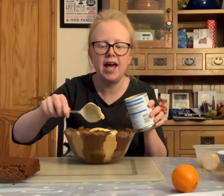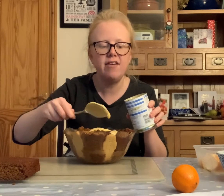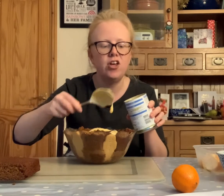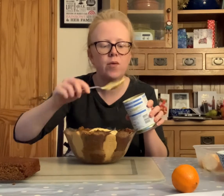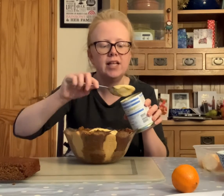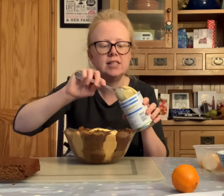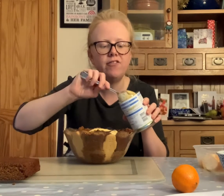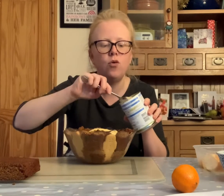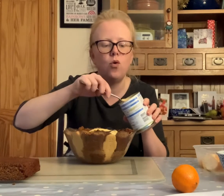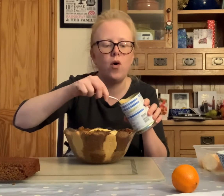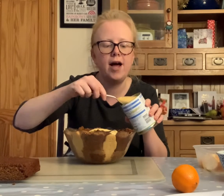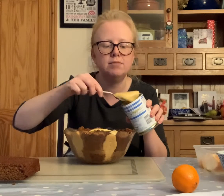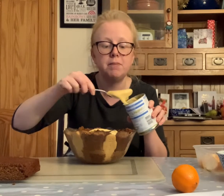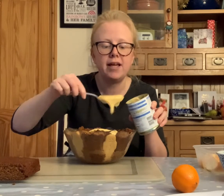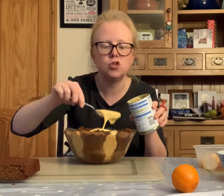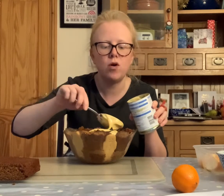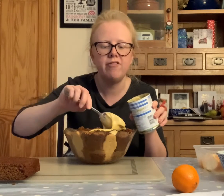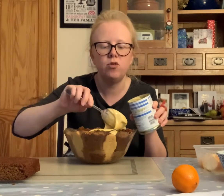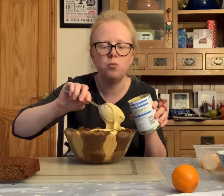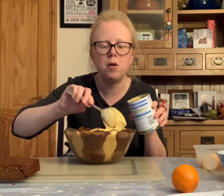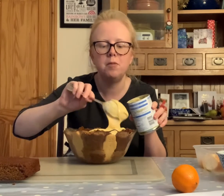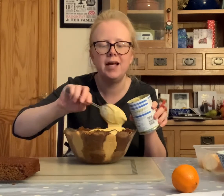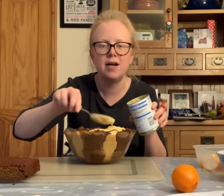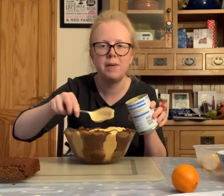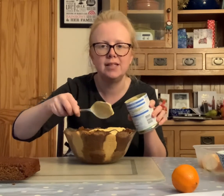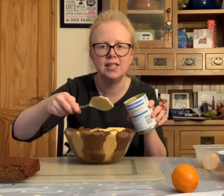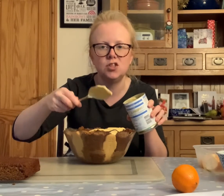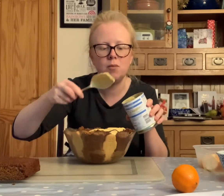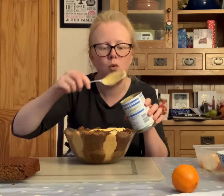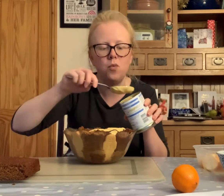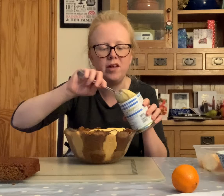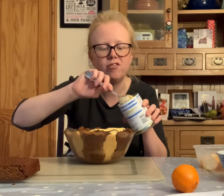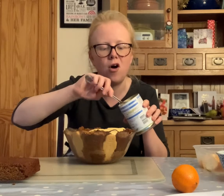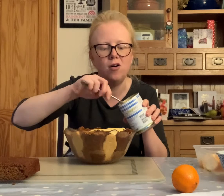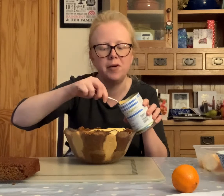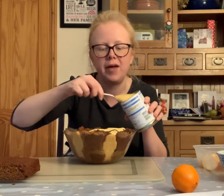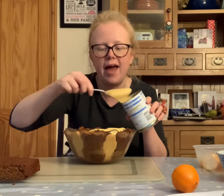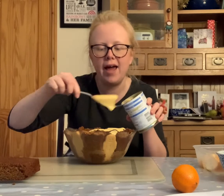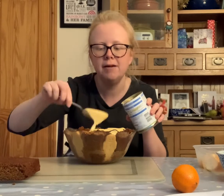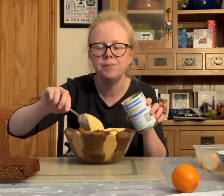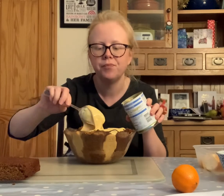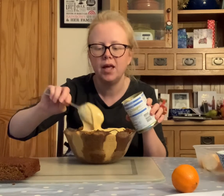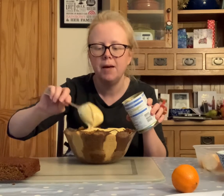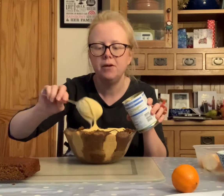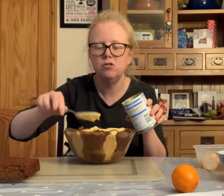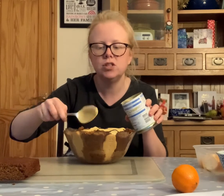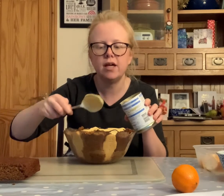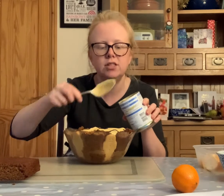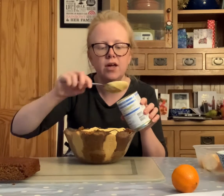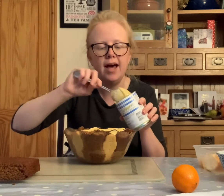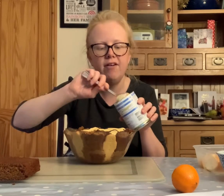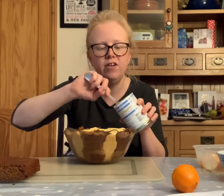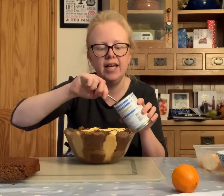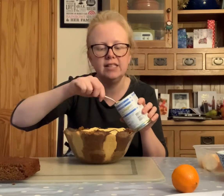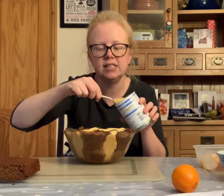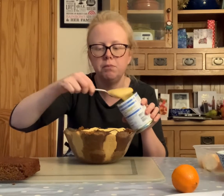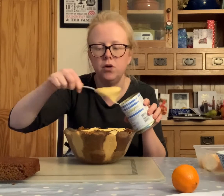you is for to make a trifle, probably in a bigger dish than what we've got, okay? But you're just going to carefully spoon